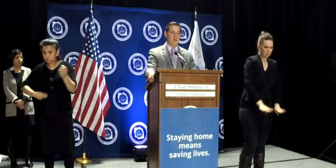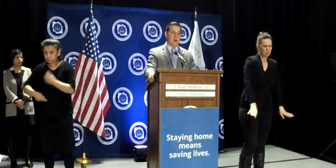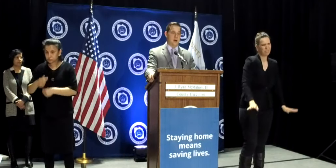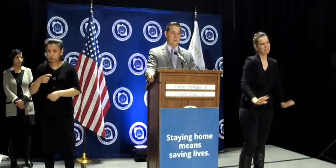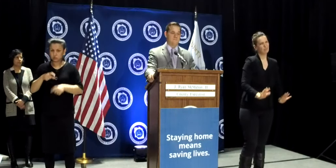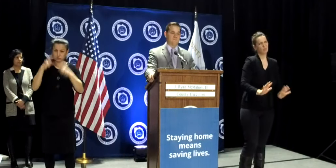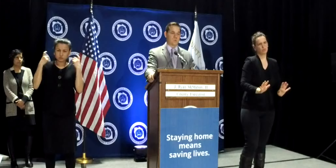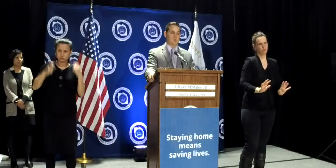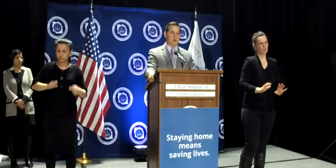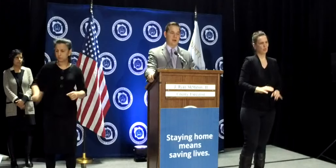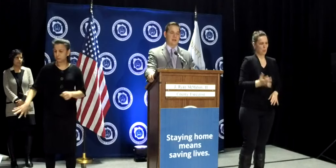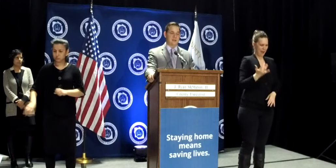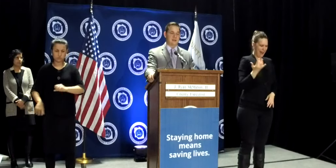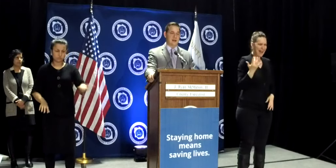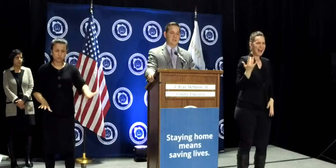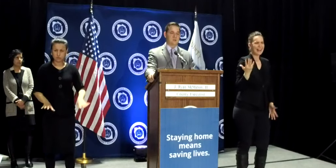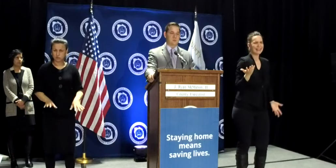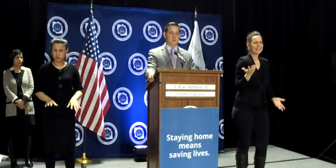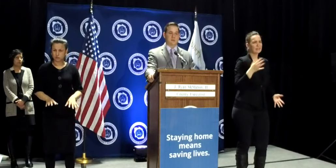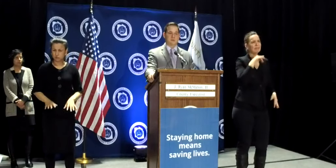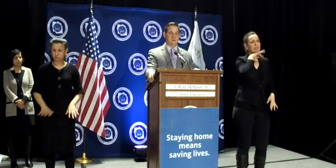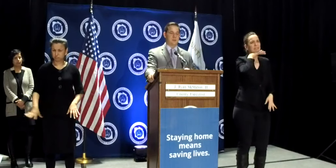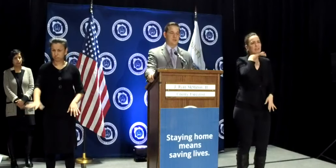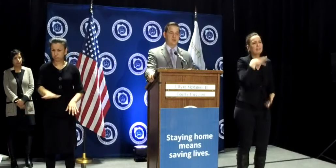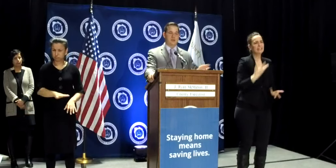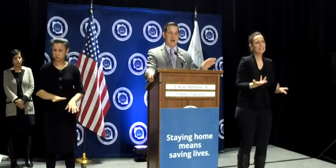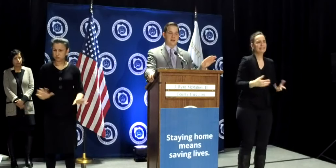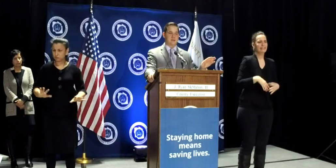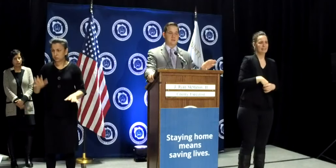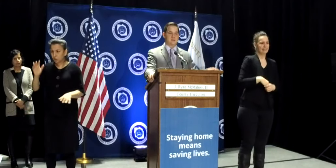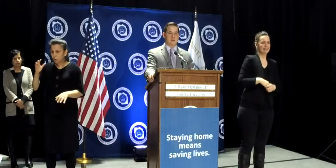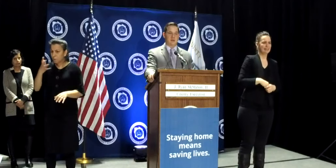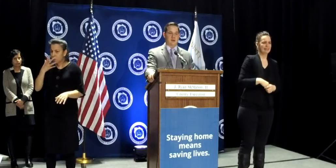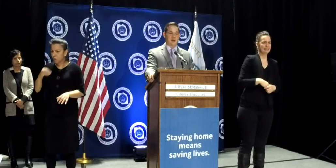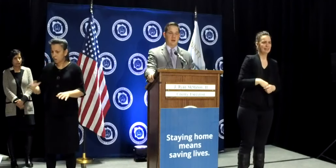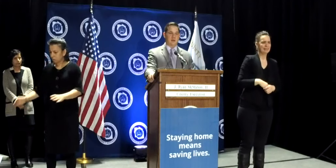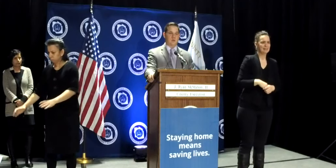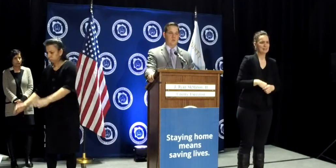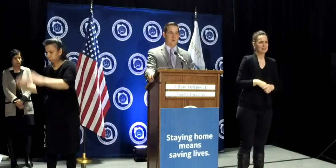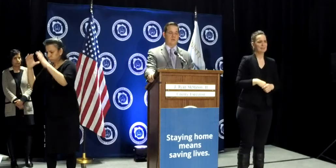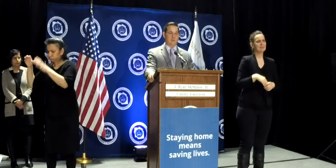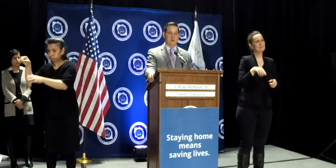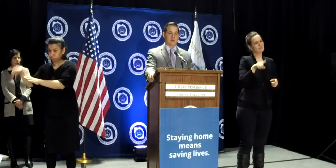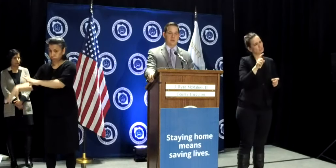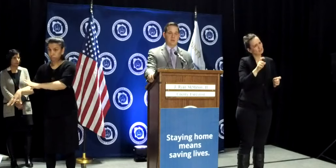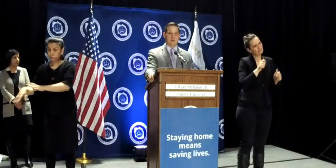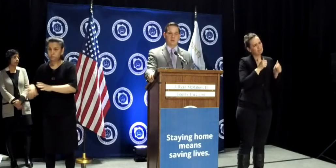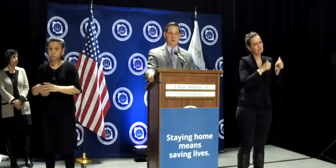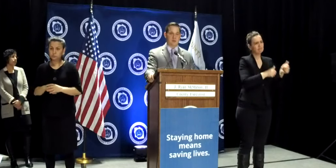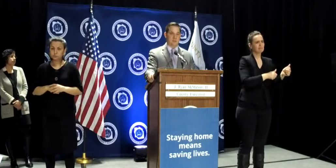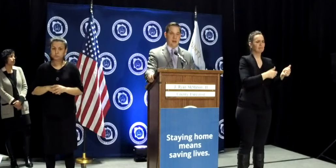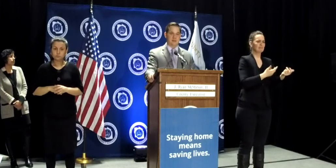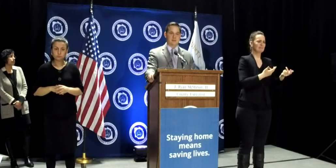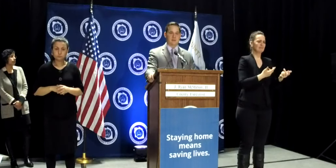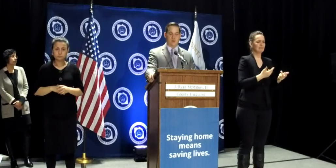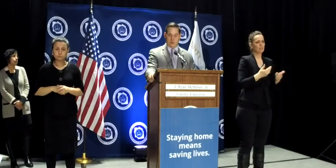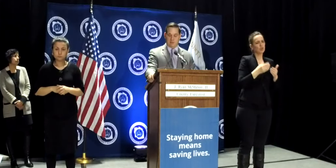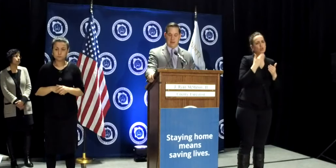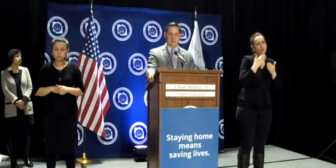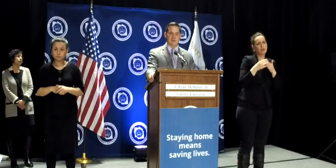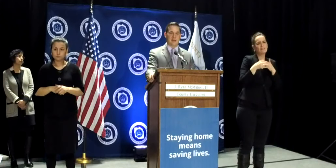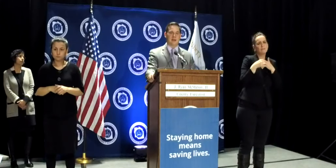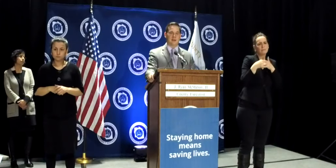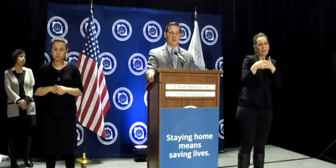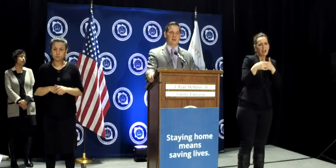there. But I think it's good guidance. Everybody can get a mask,